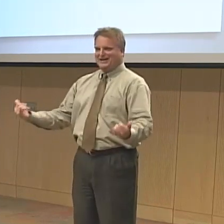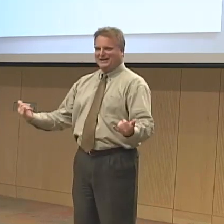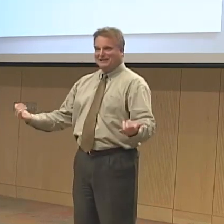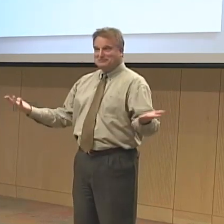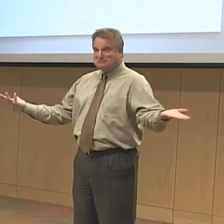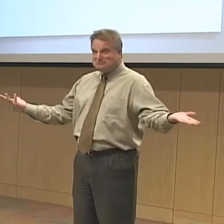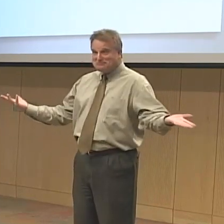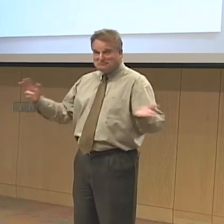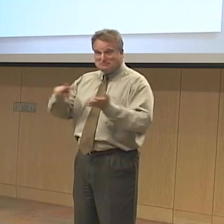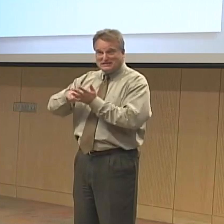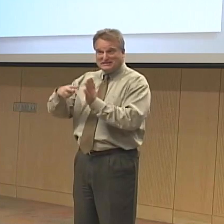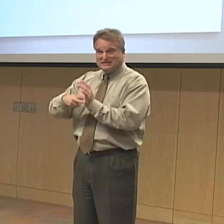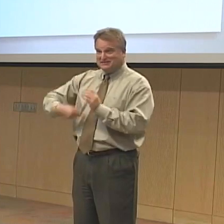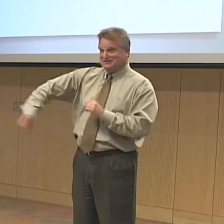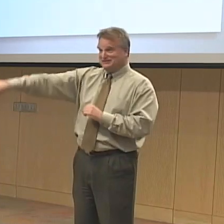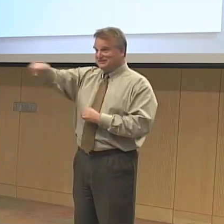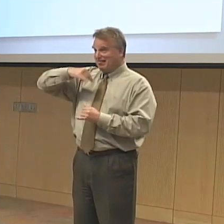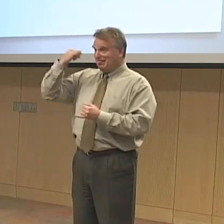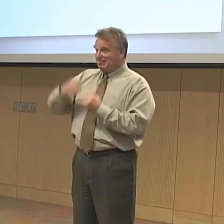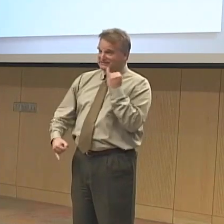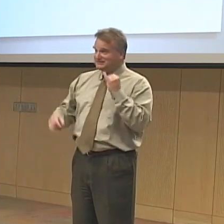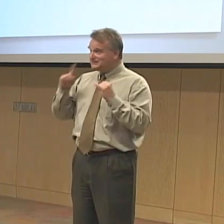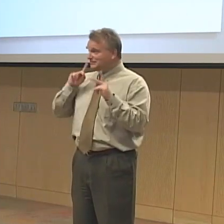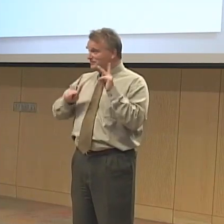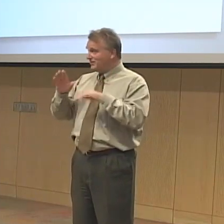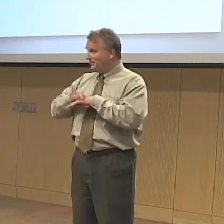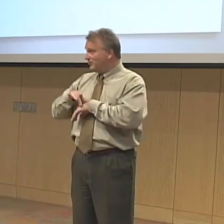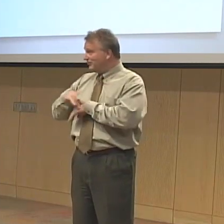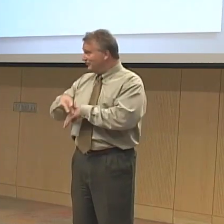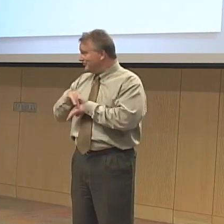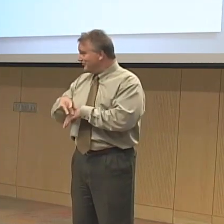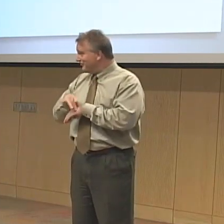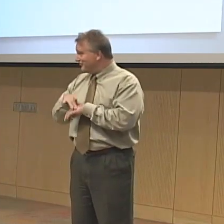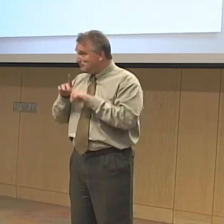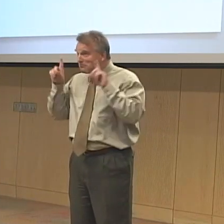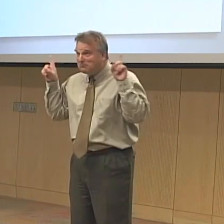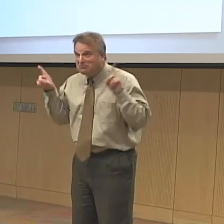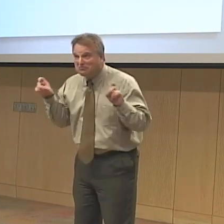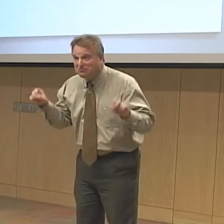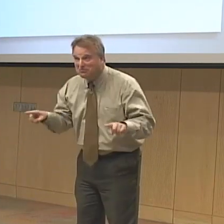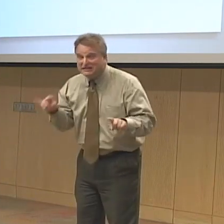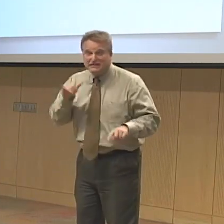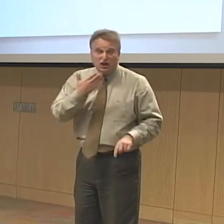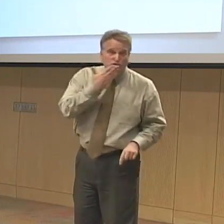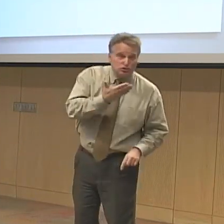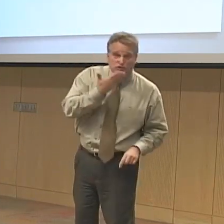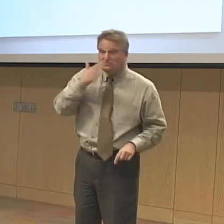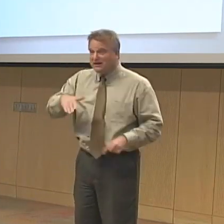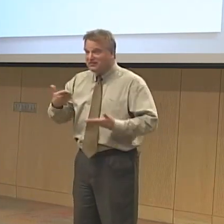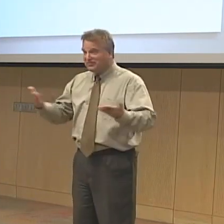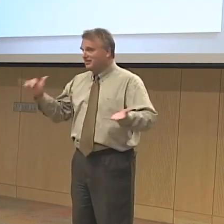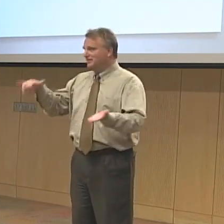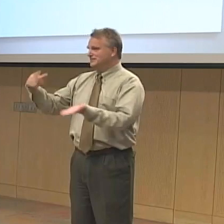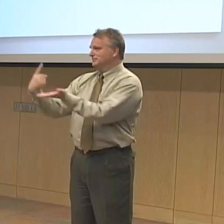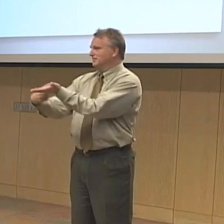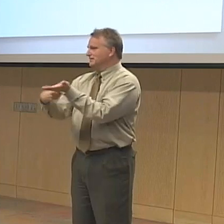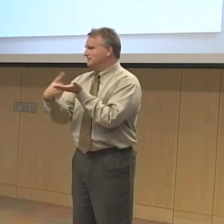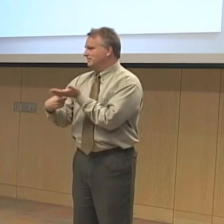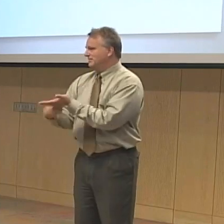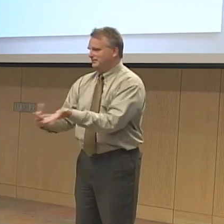Millions and millions of dollars are being spent on these projects. Could we be the last deaf people on Earth? Good or bad, that's